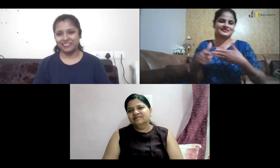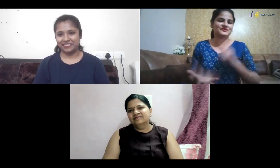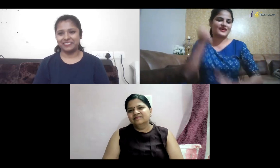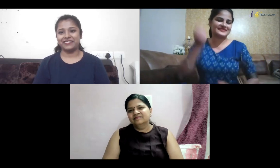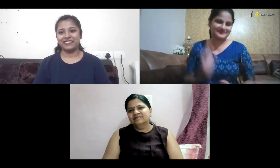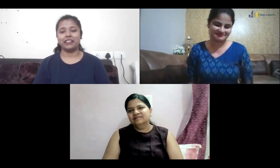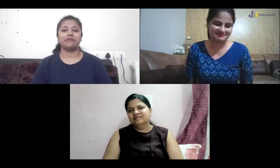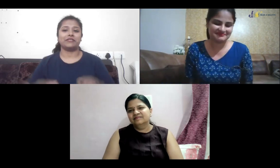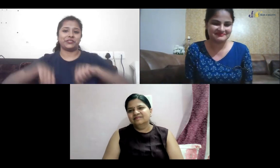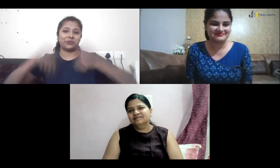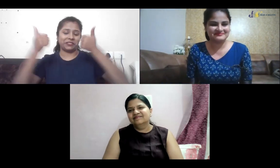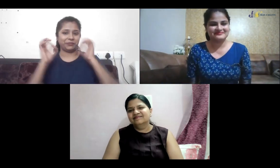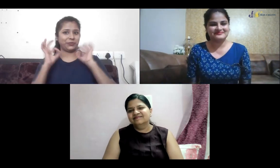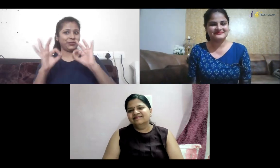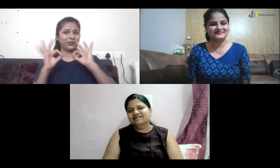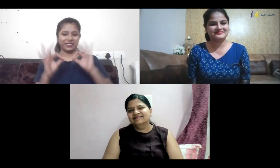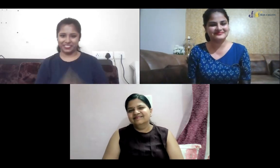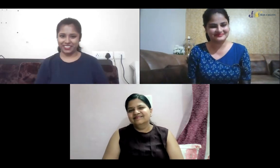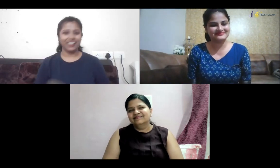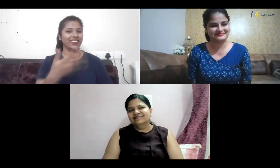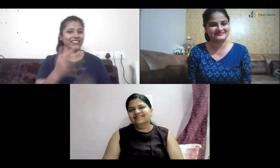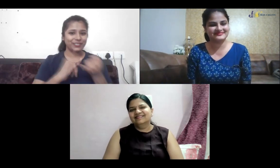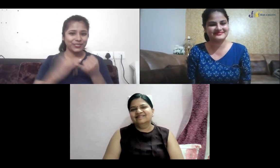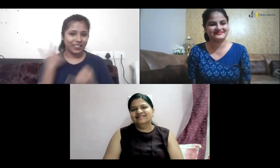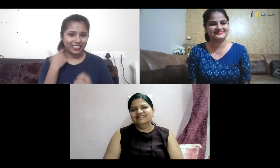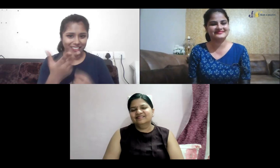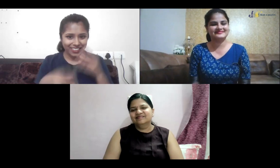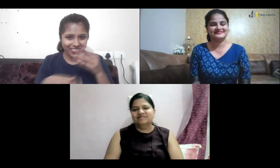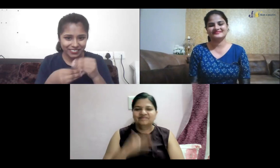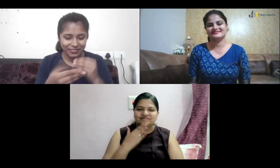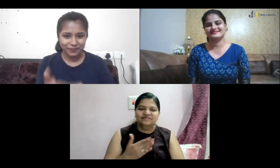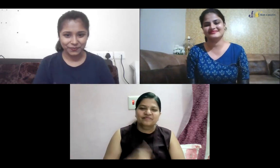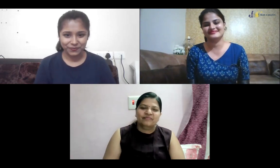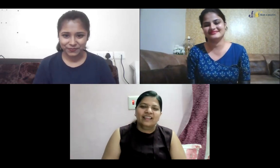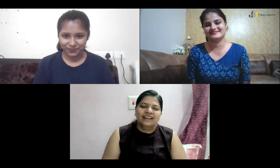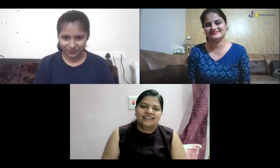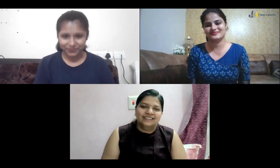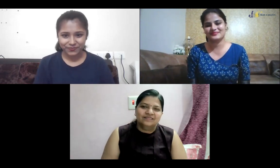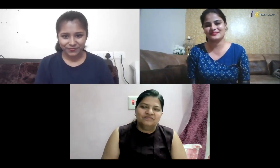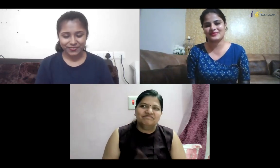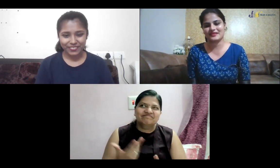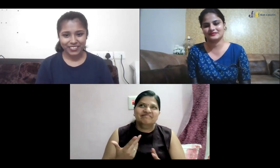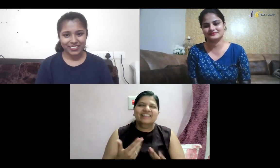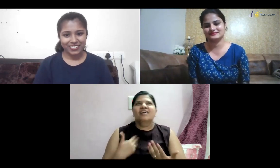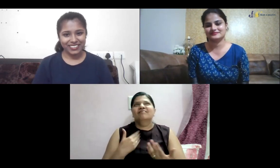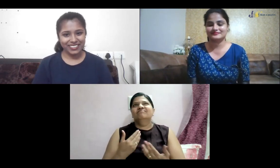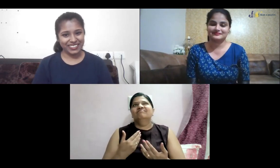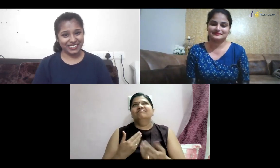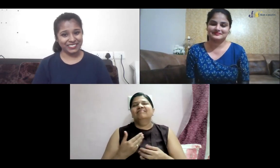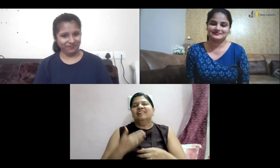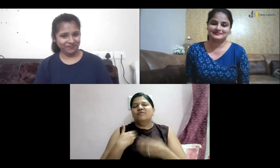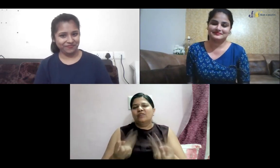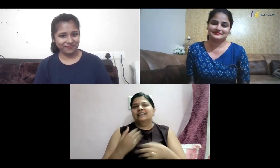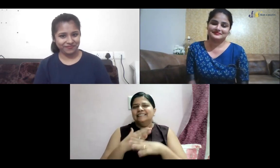that independence thing once, so I felt good. Wow, so that's nice success story. So Saudhamini, would you like to add?